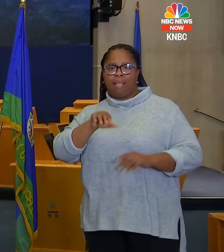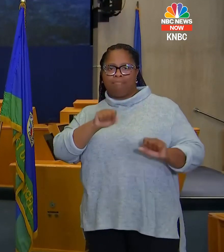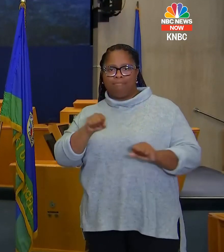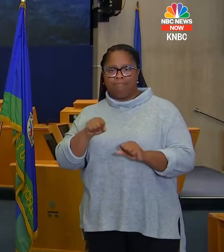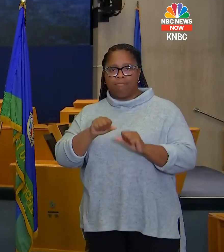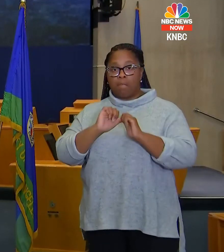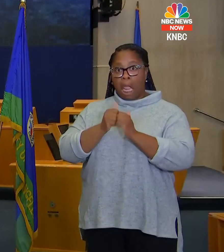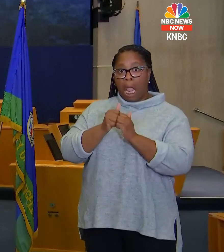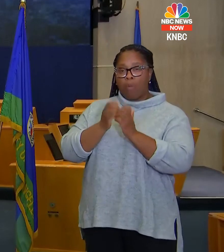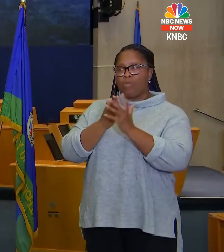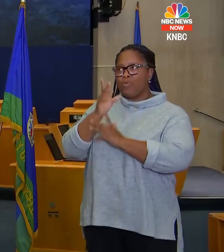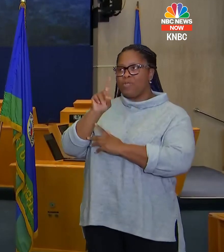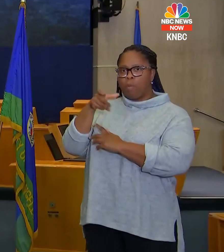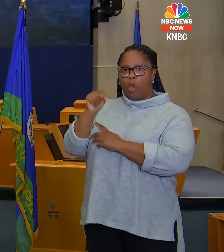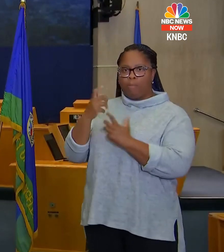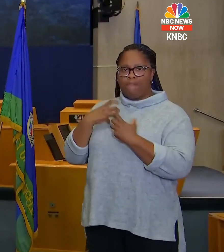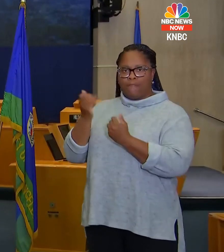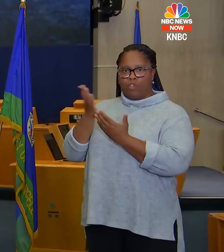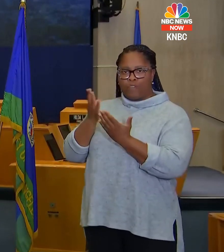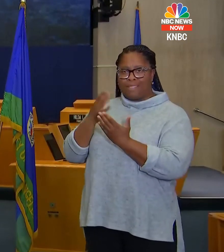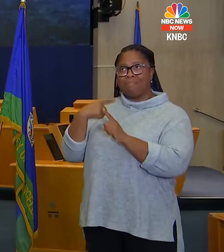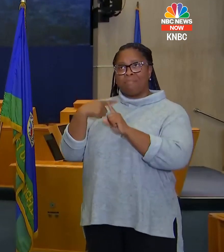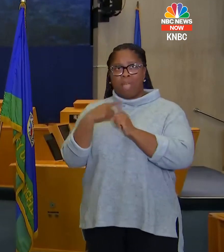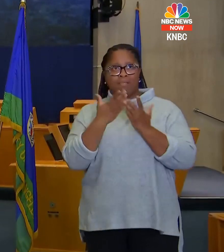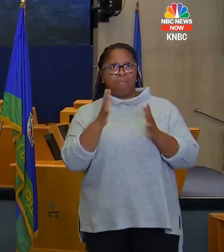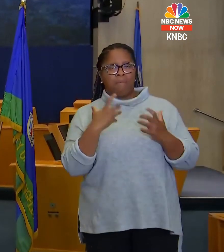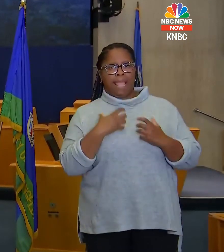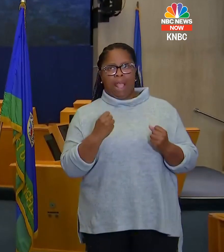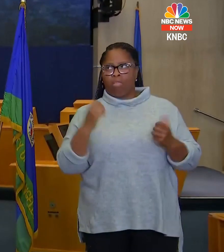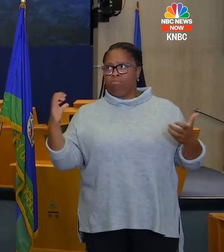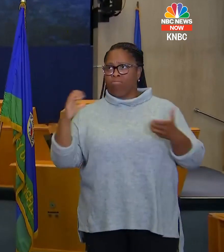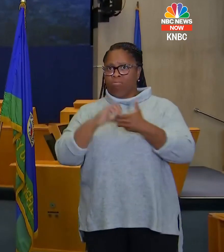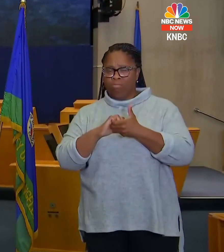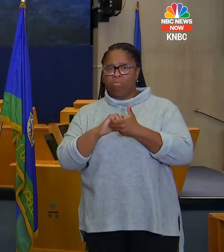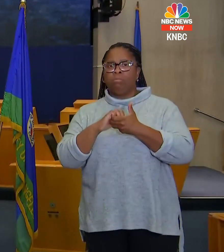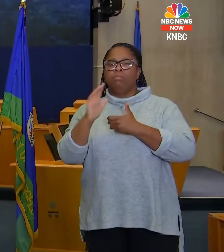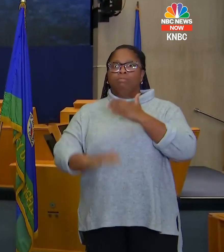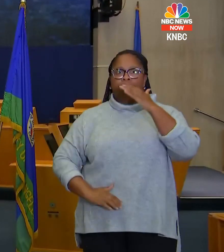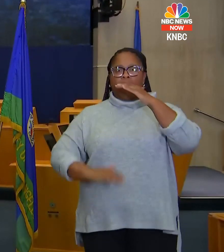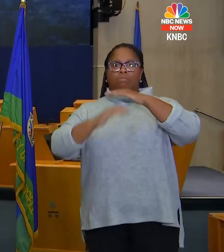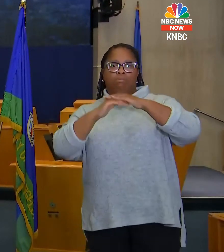Health Services and Public Health to maximize our capacity to test